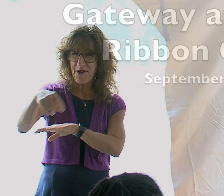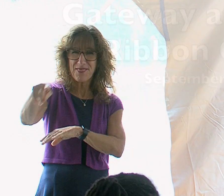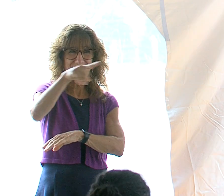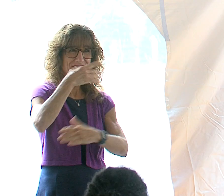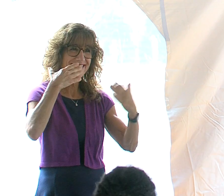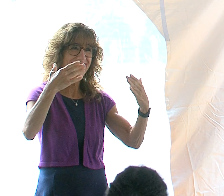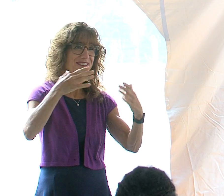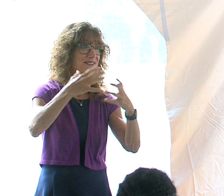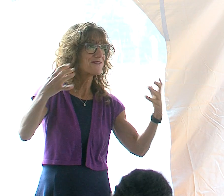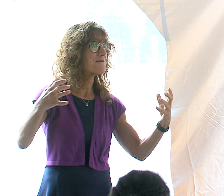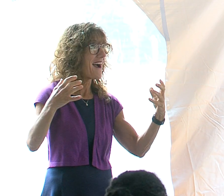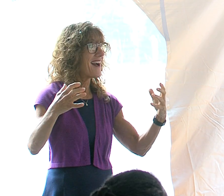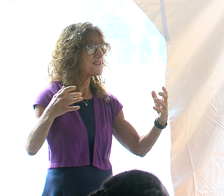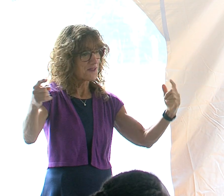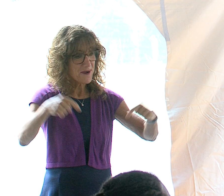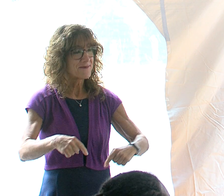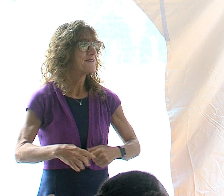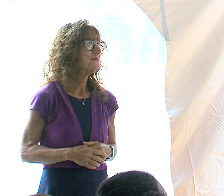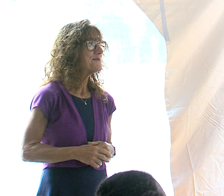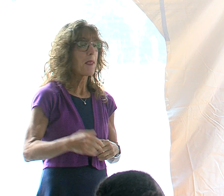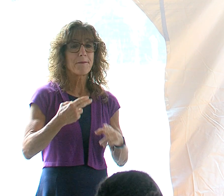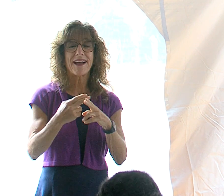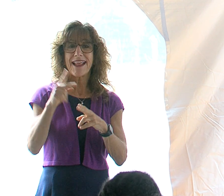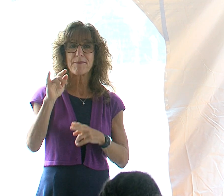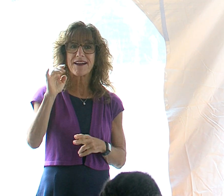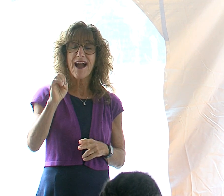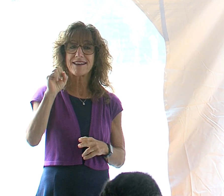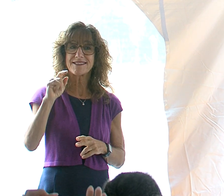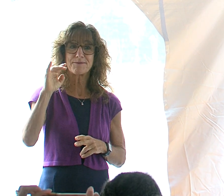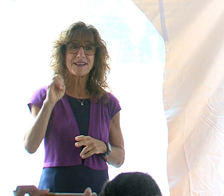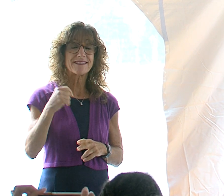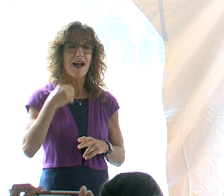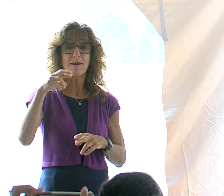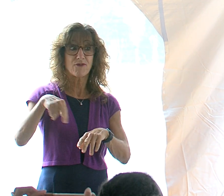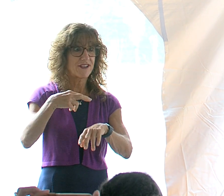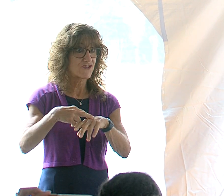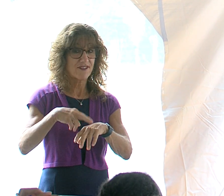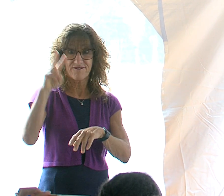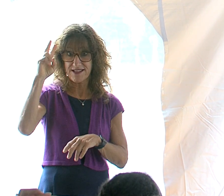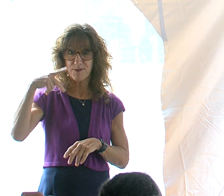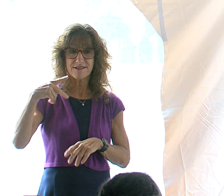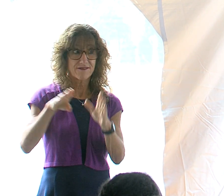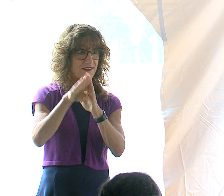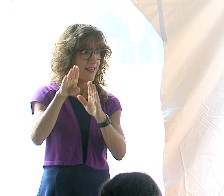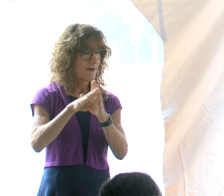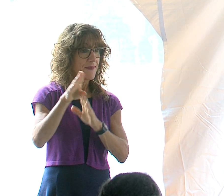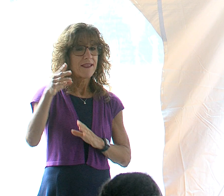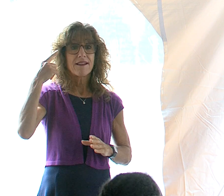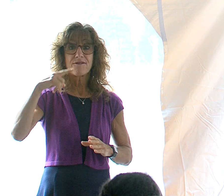all of you, and thank you very much for being here. My name is Kyle Spies. I'm the Regional Vice President of Development